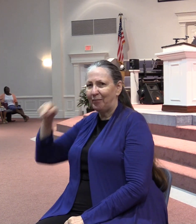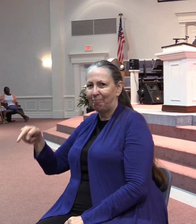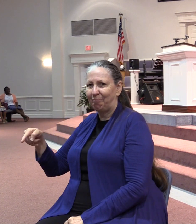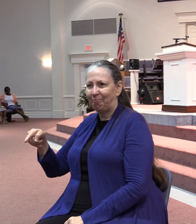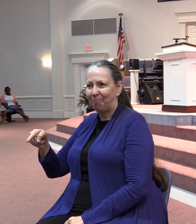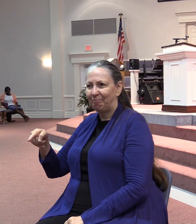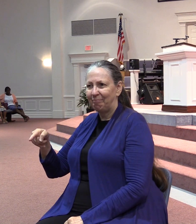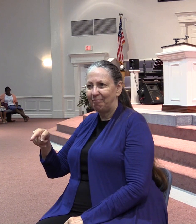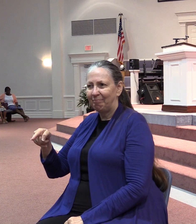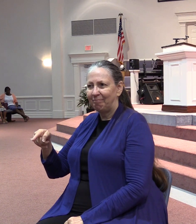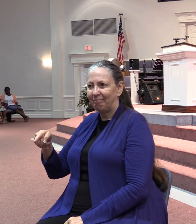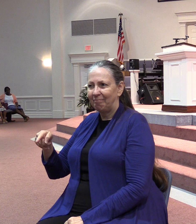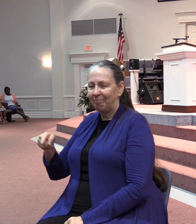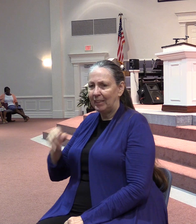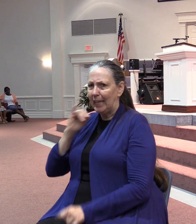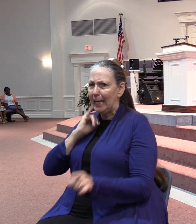Just look at Israel.